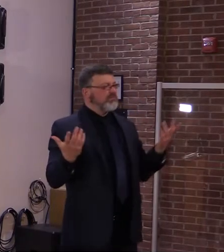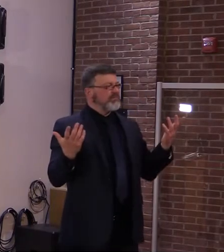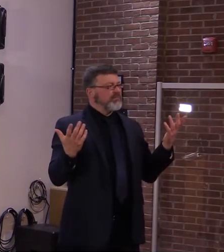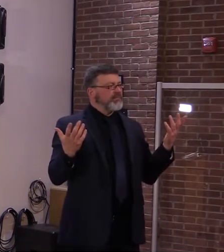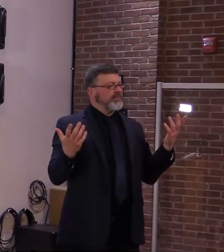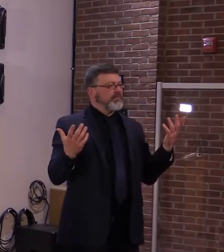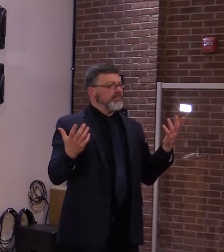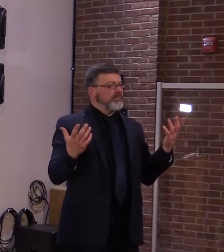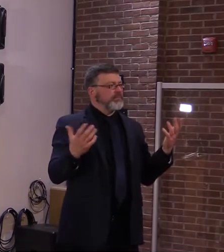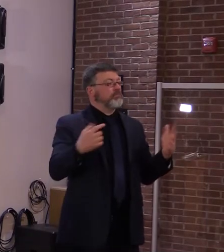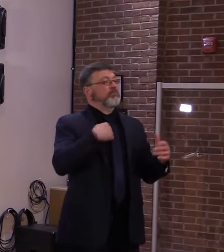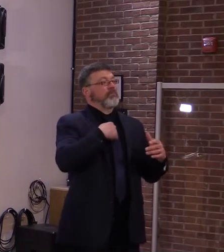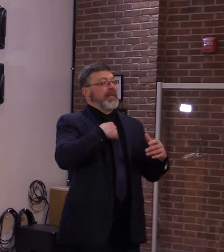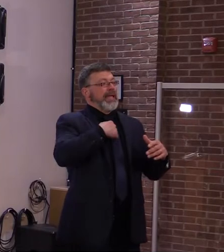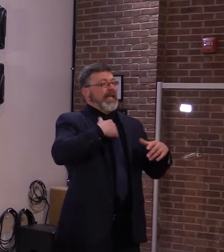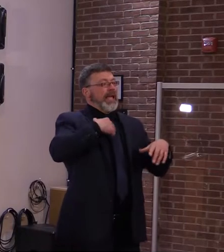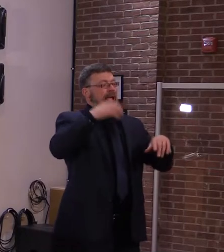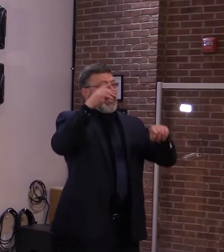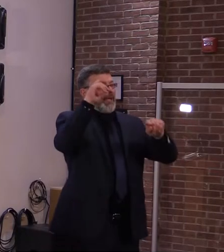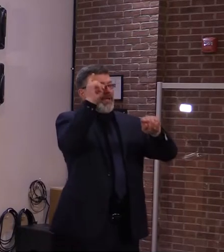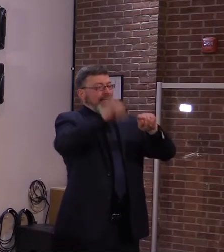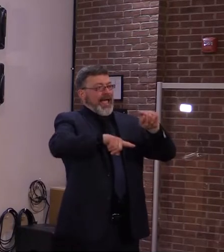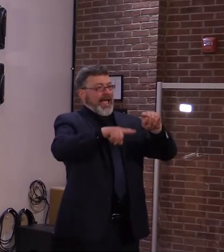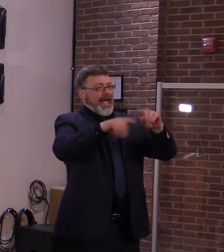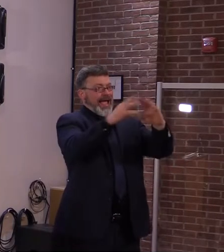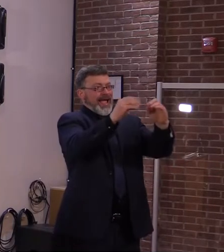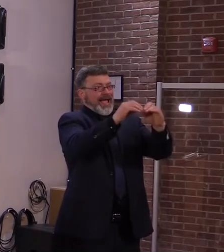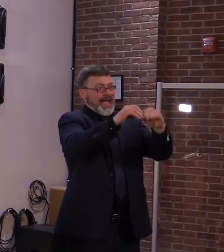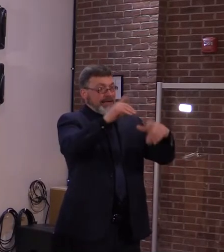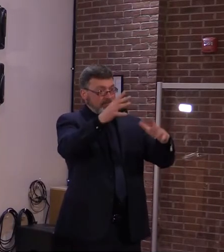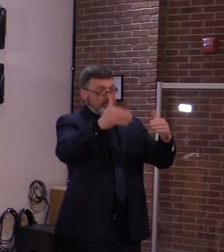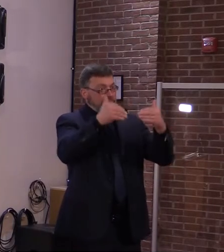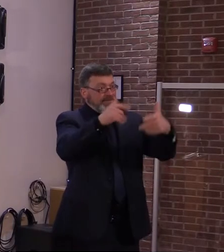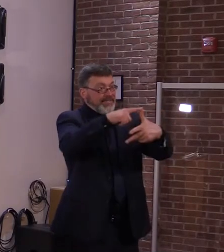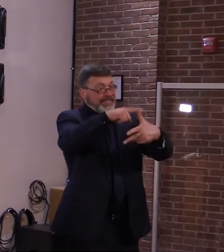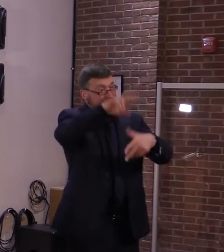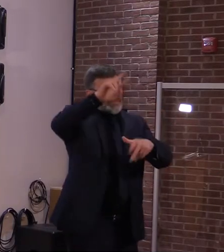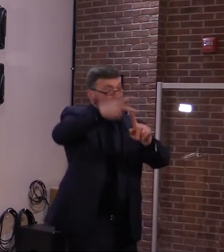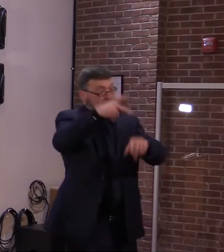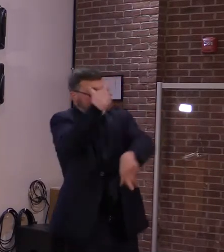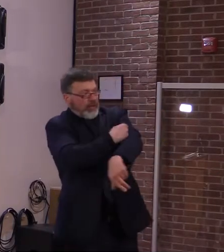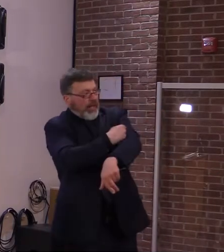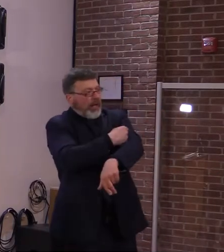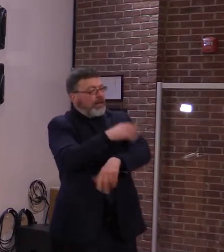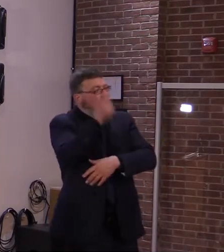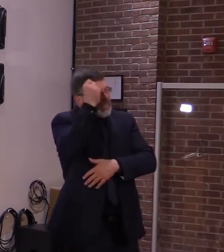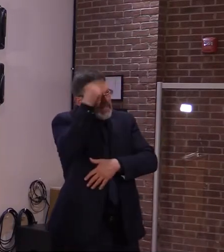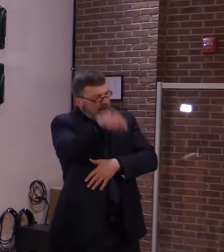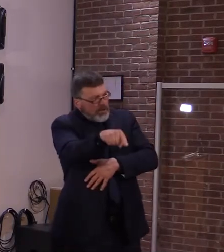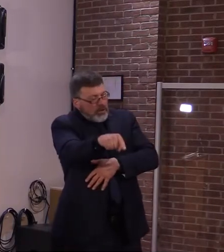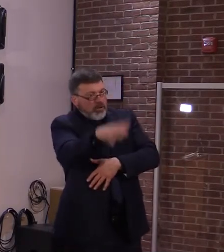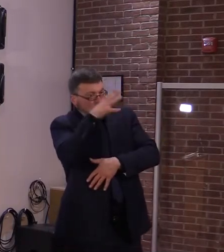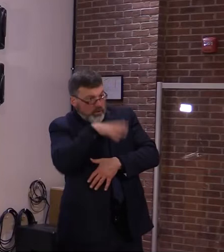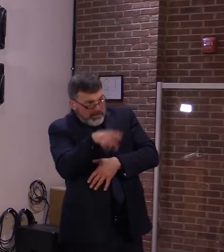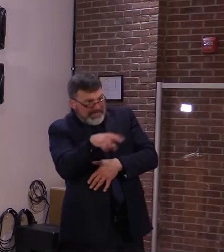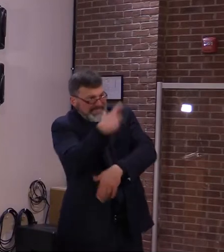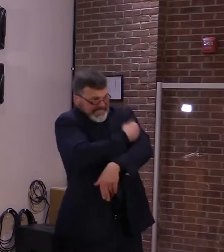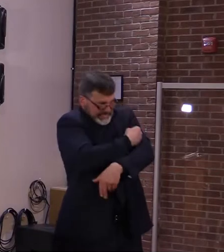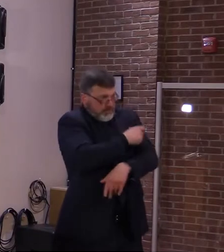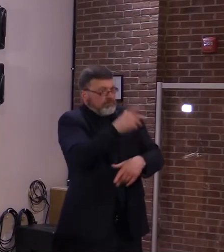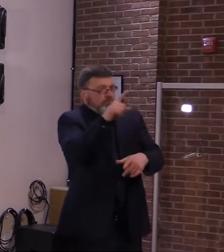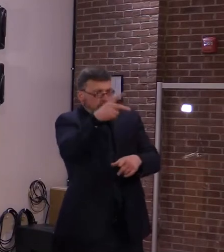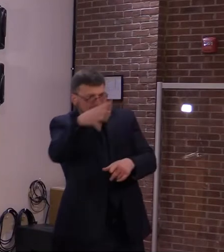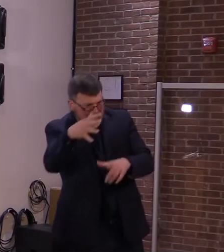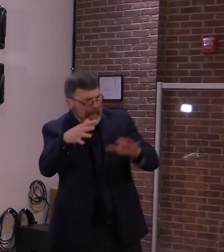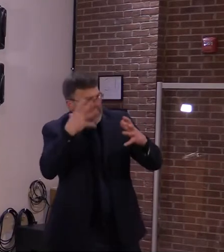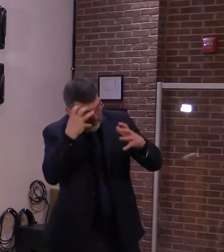who knows her case specifically that there is no other cause except potentially the vaccine before she makes a decision